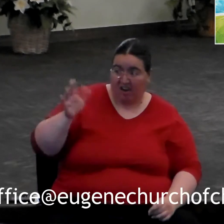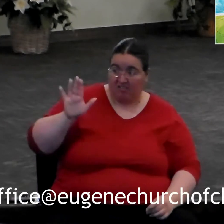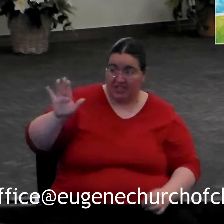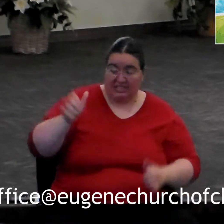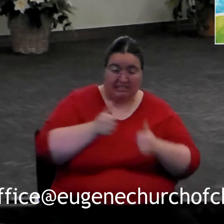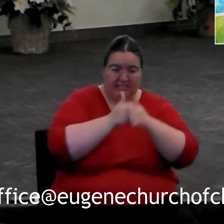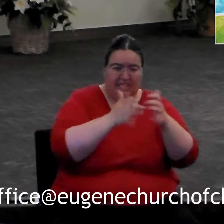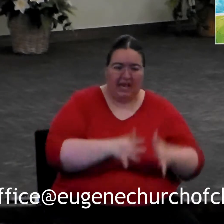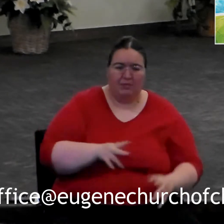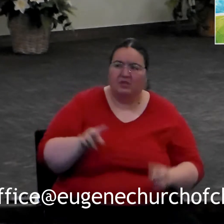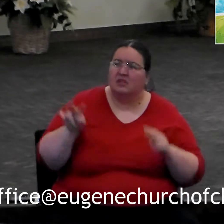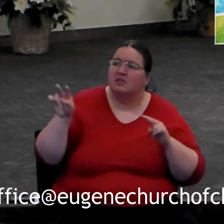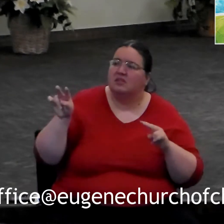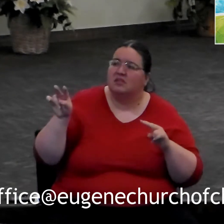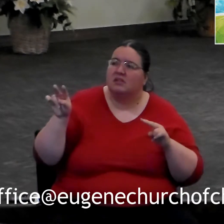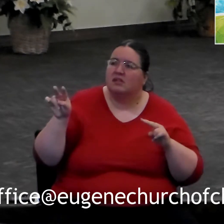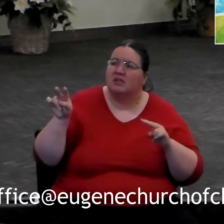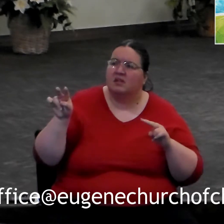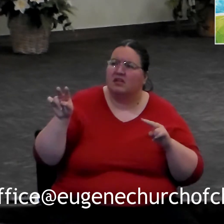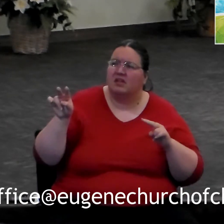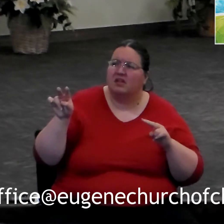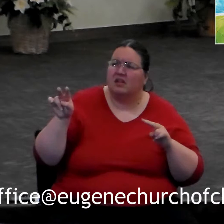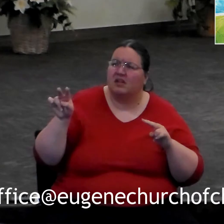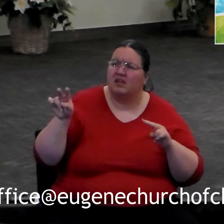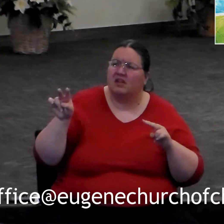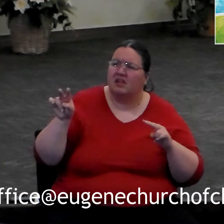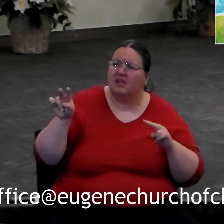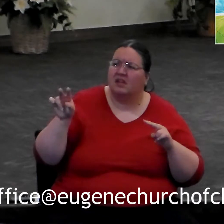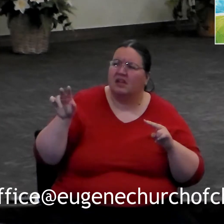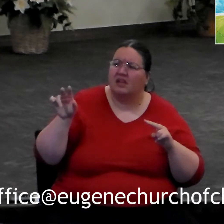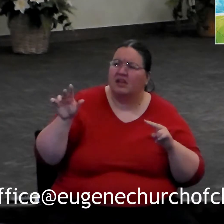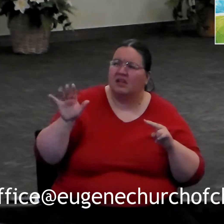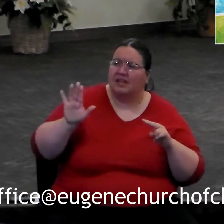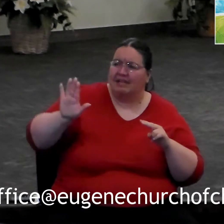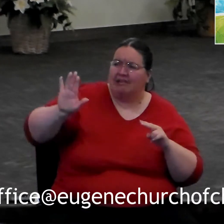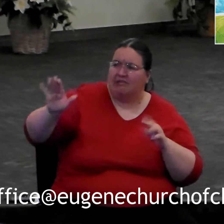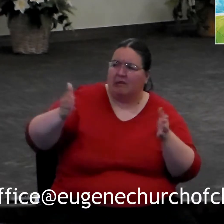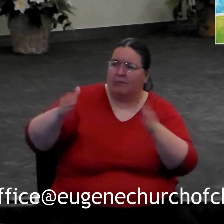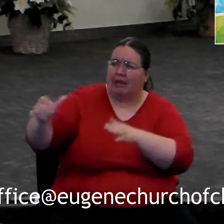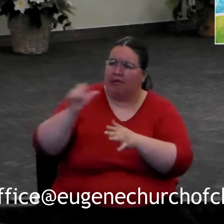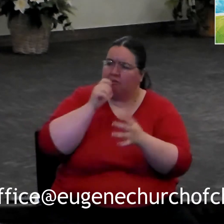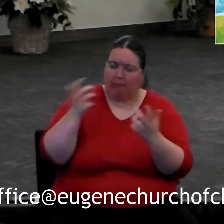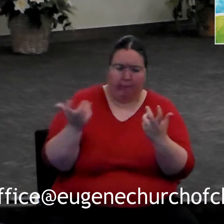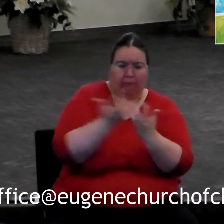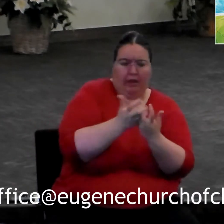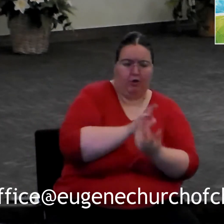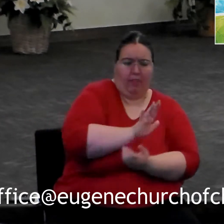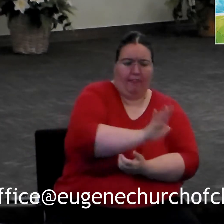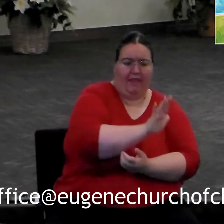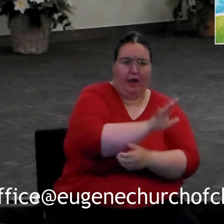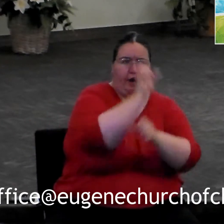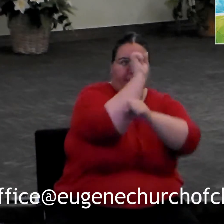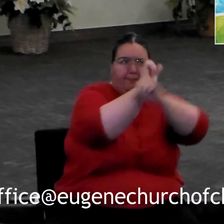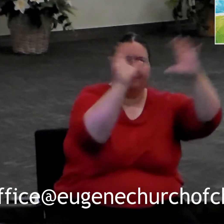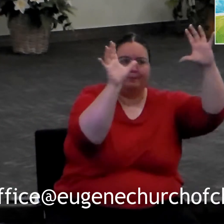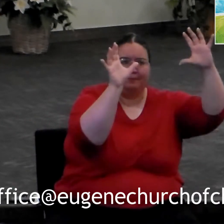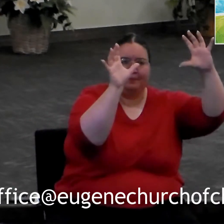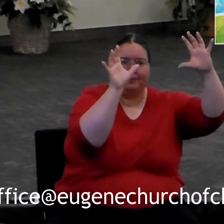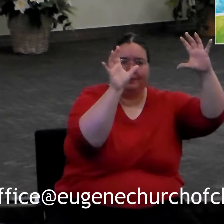the mold of what they have in mind. And so Peter, gutsy, dumb, foot in mouth, whatever you might think of it, rebukes him.